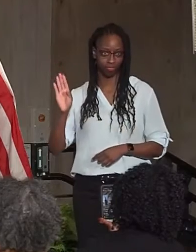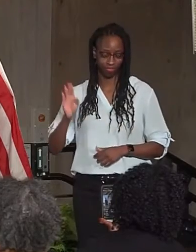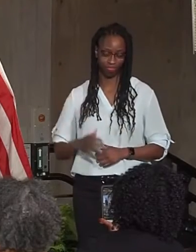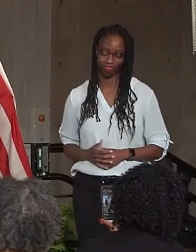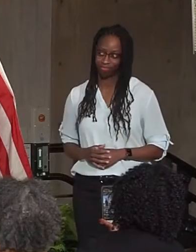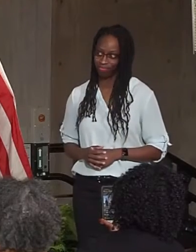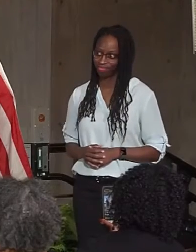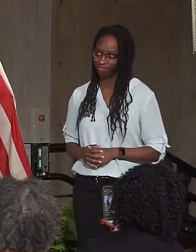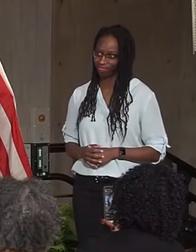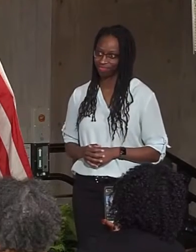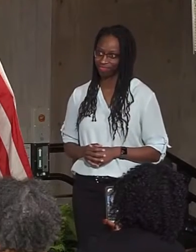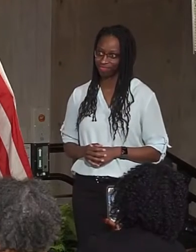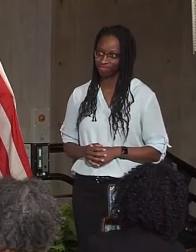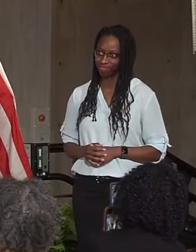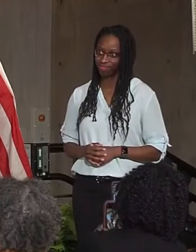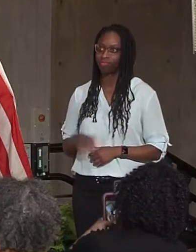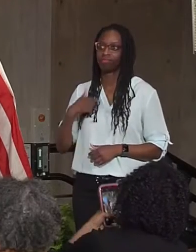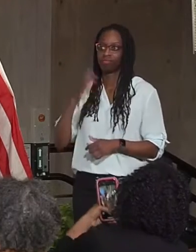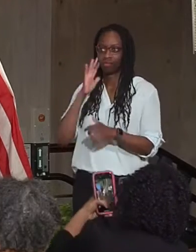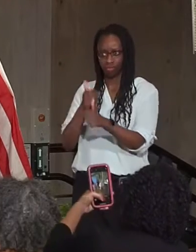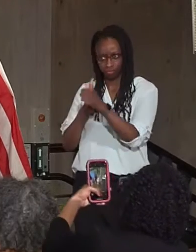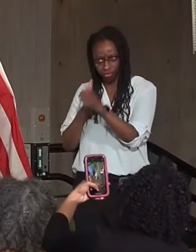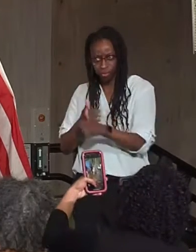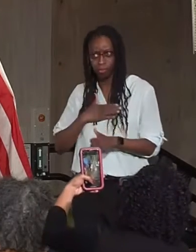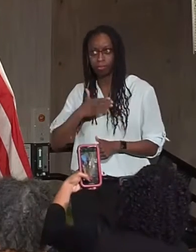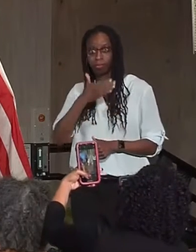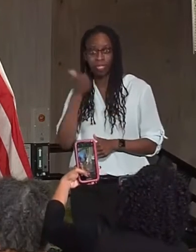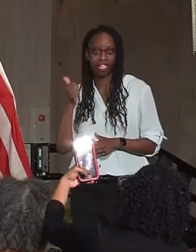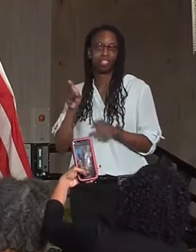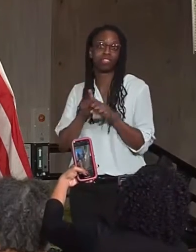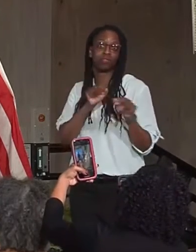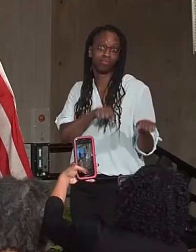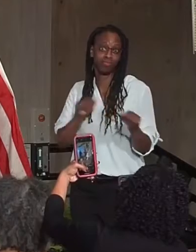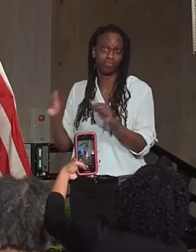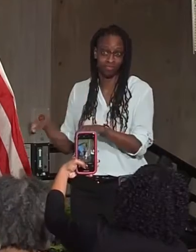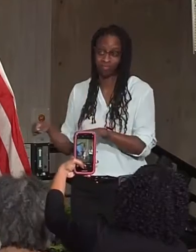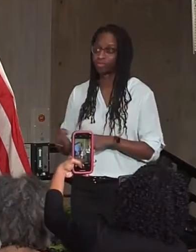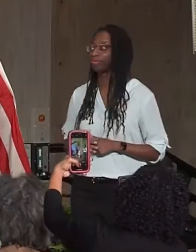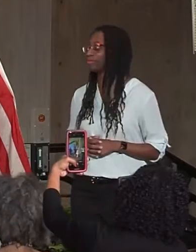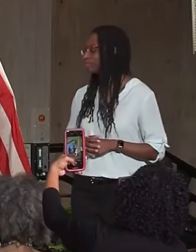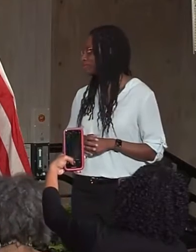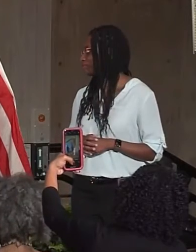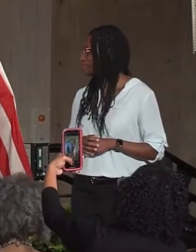Boston, according to the best of my ability, according to the best of my ability